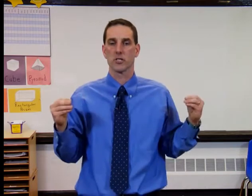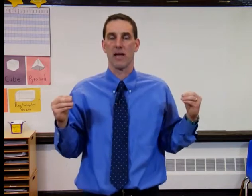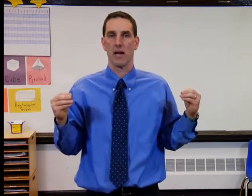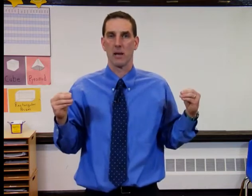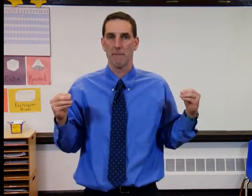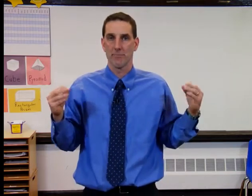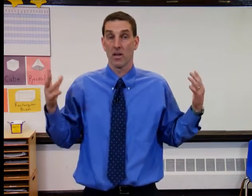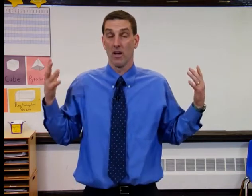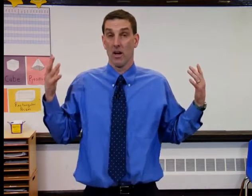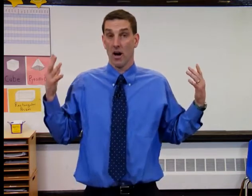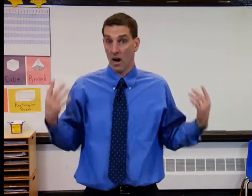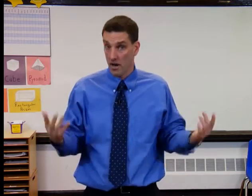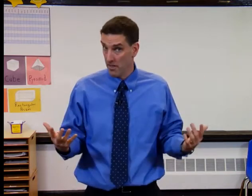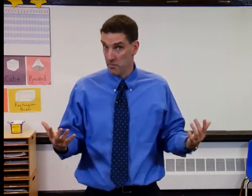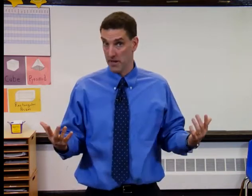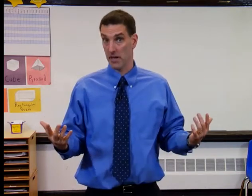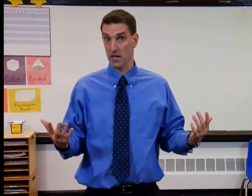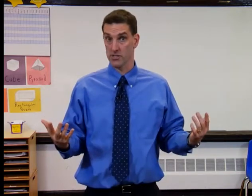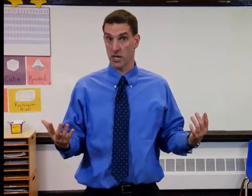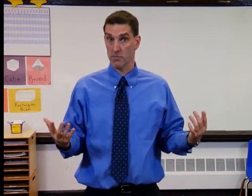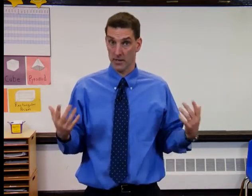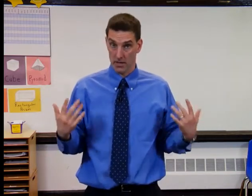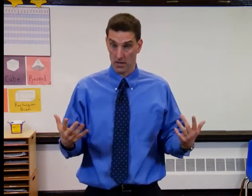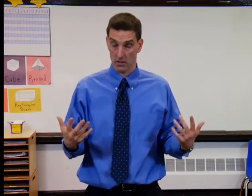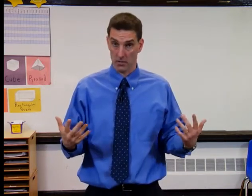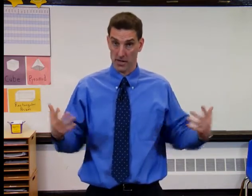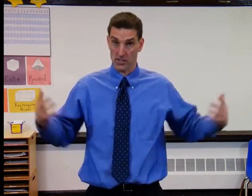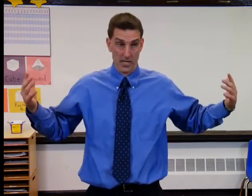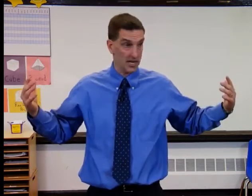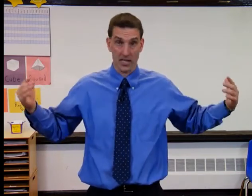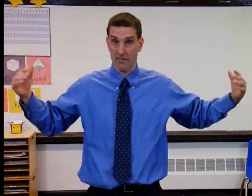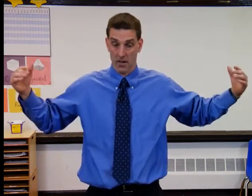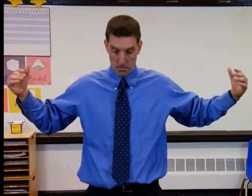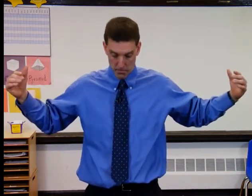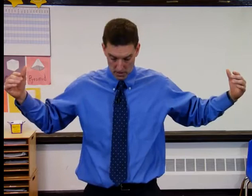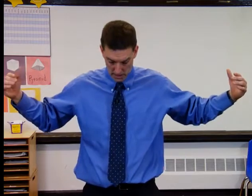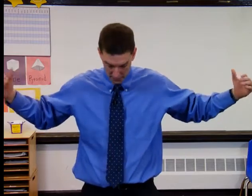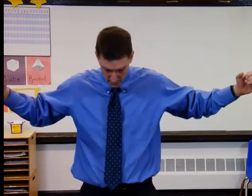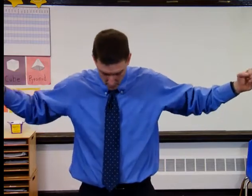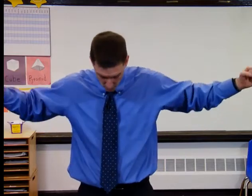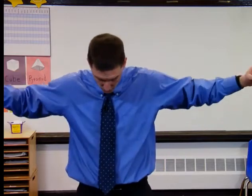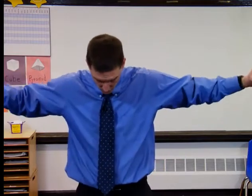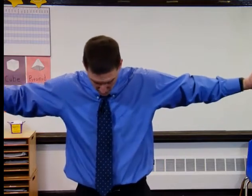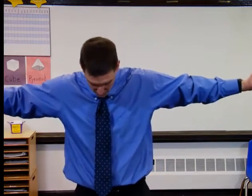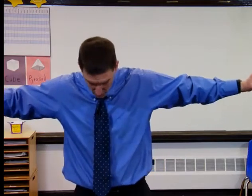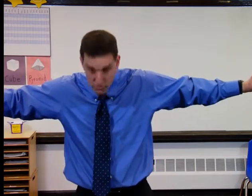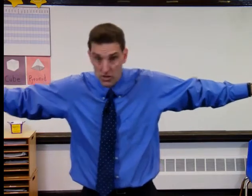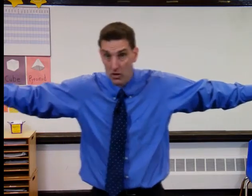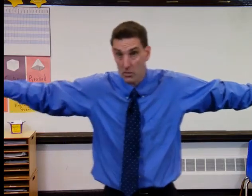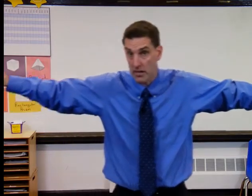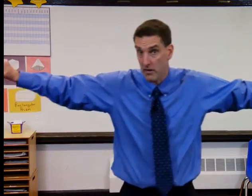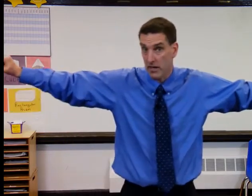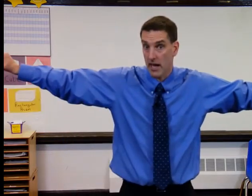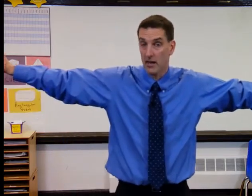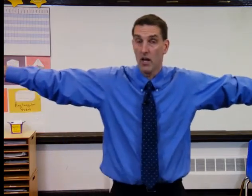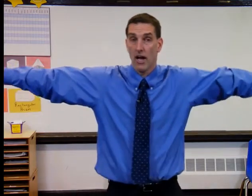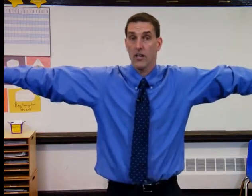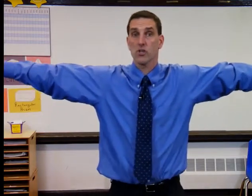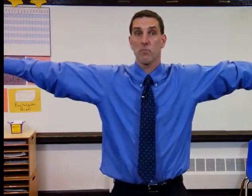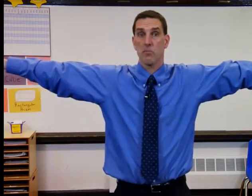expand. Another big concept in the younger grades is the idea of a number line. So I'm going to move just a little bit here again. I usually put my